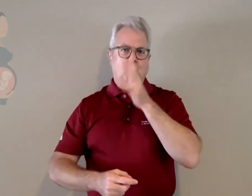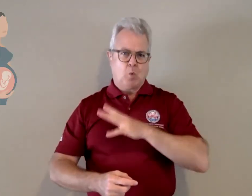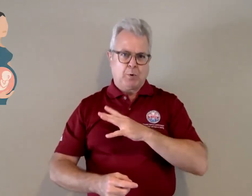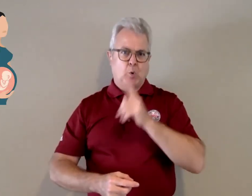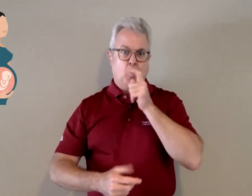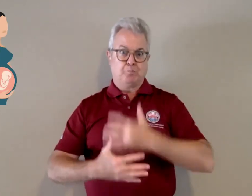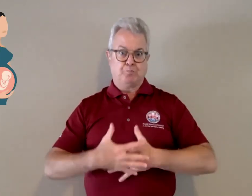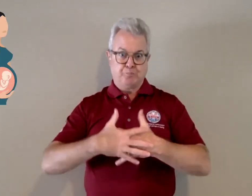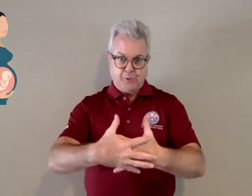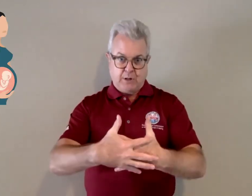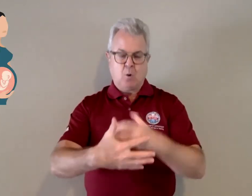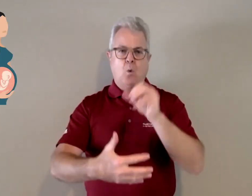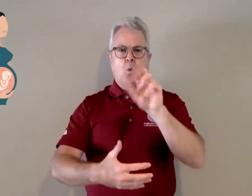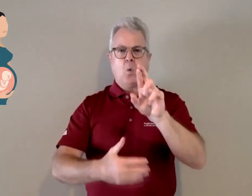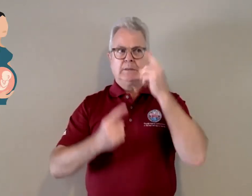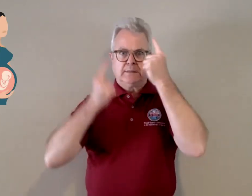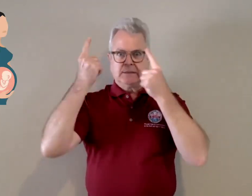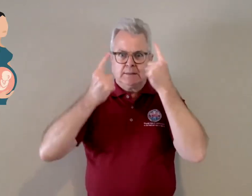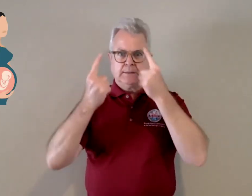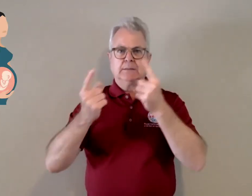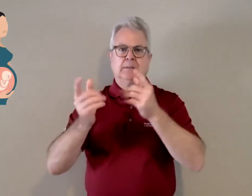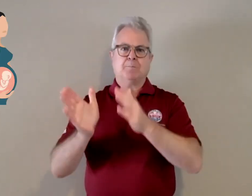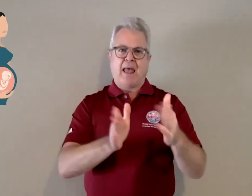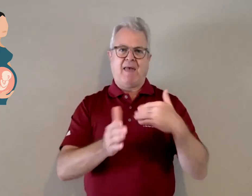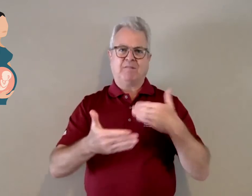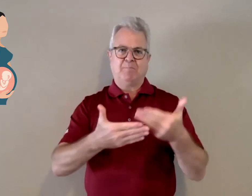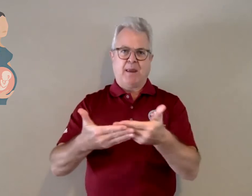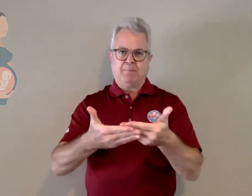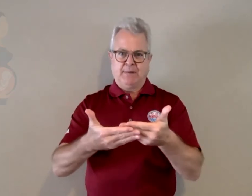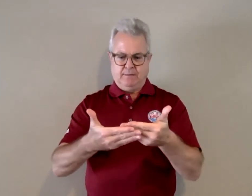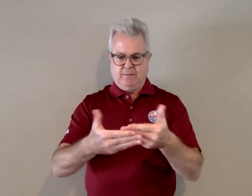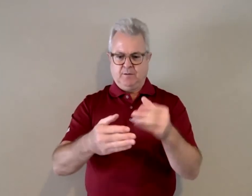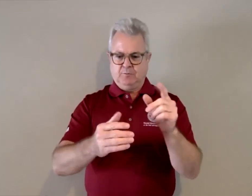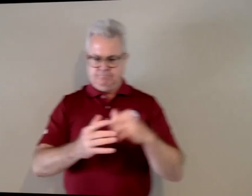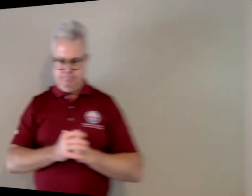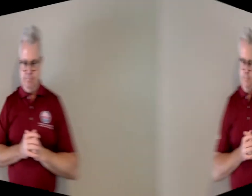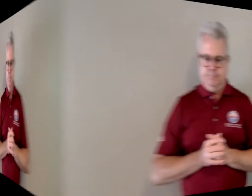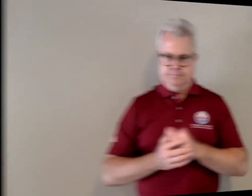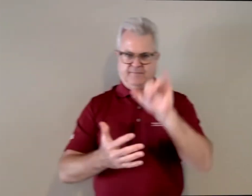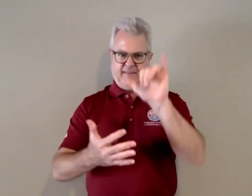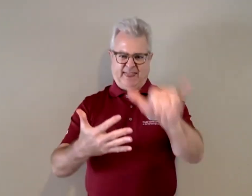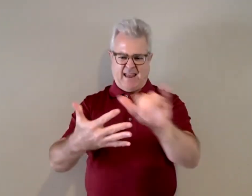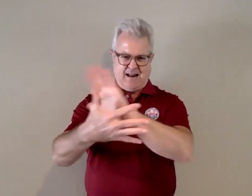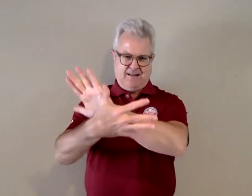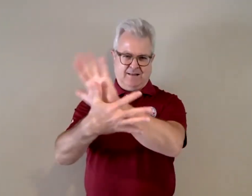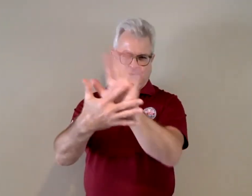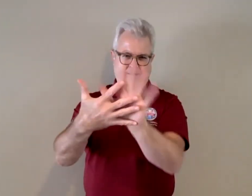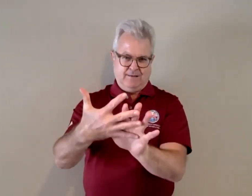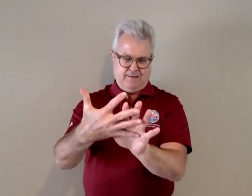and effective for women who are pregnant or considering becoming pregnant soon.